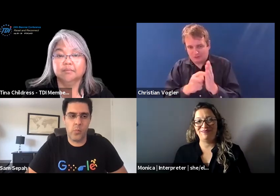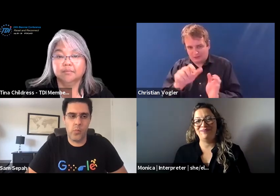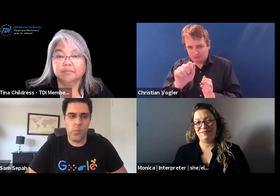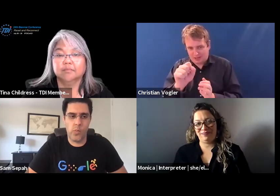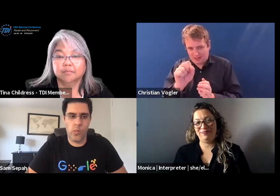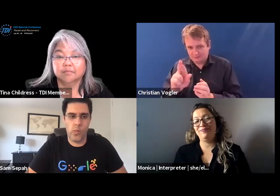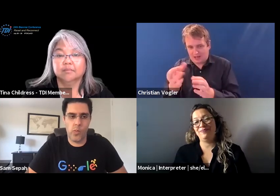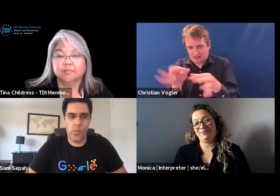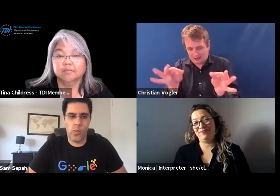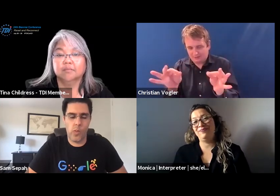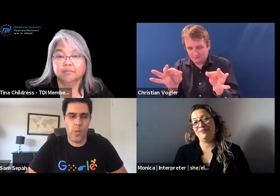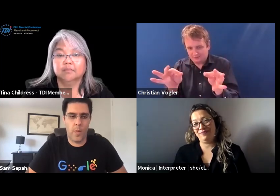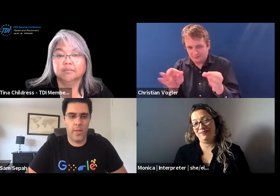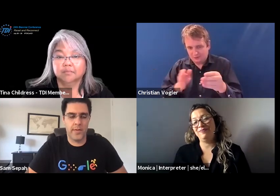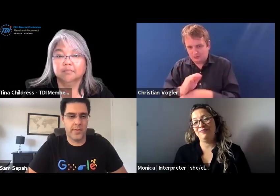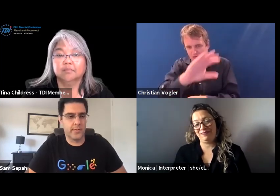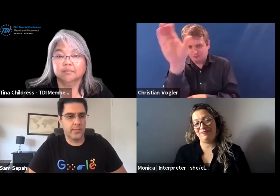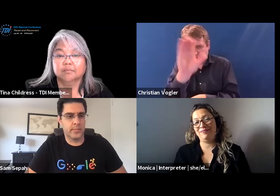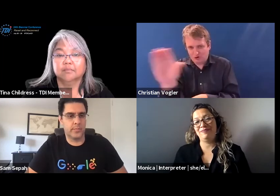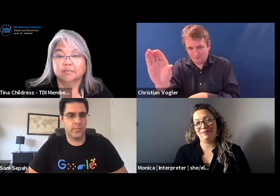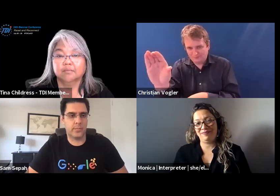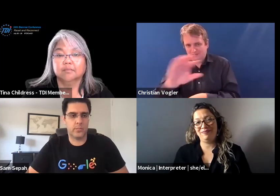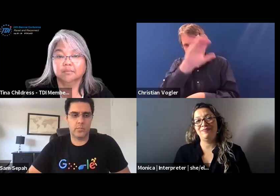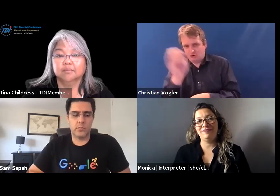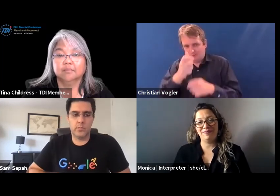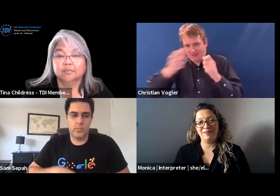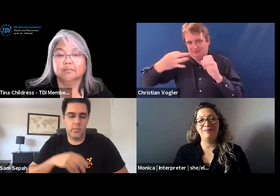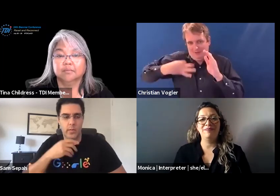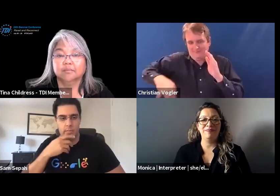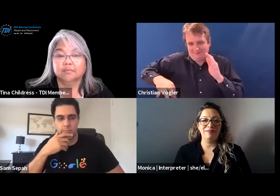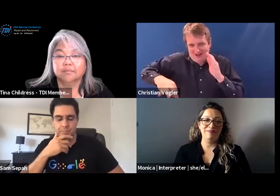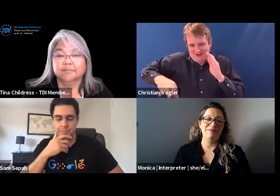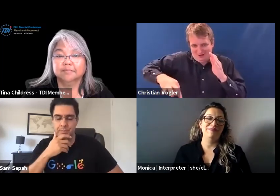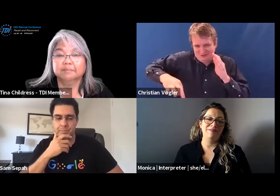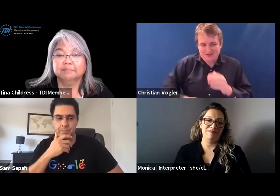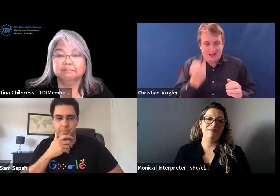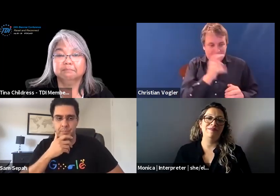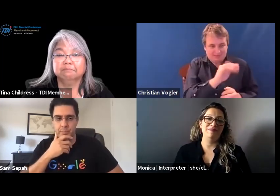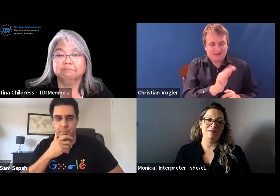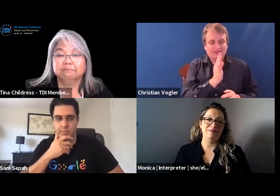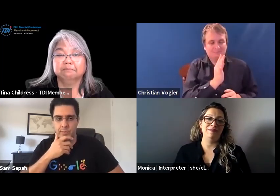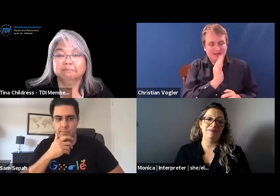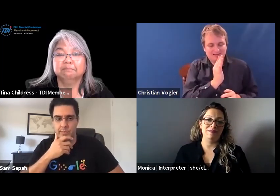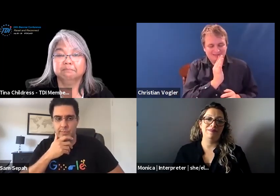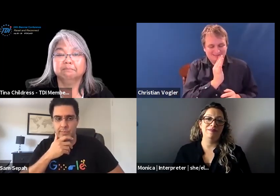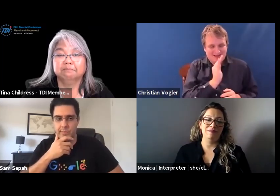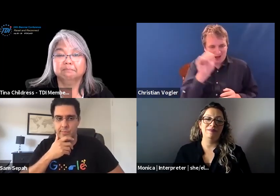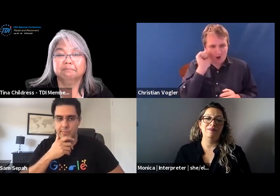compared with automated speak recognition, ASR, in Zoom. And that's a